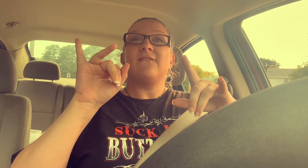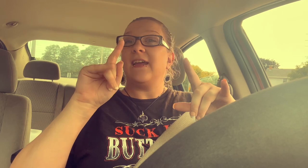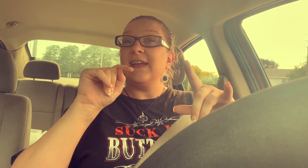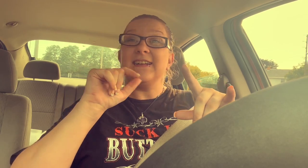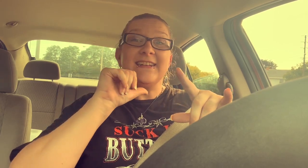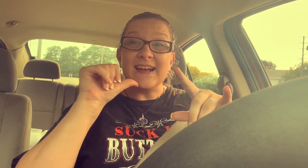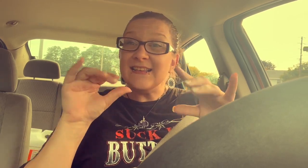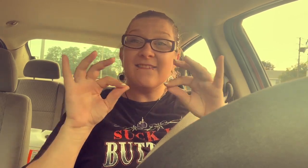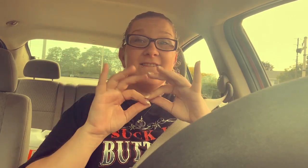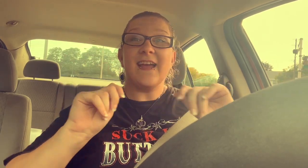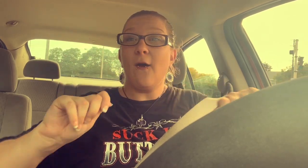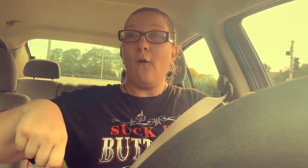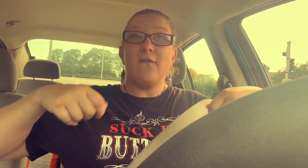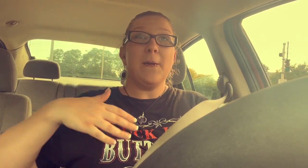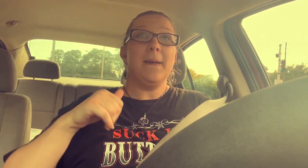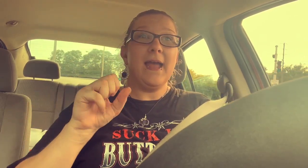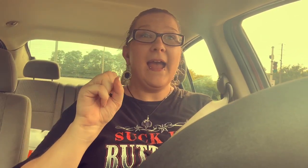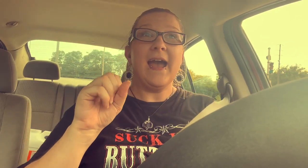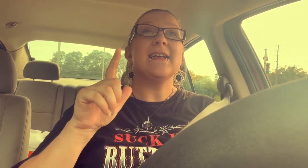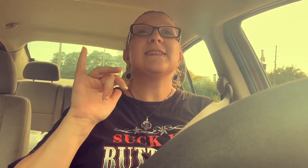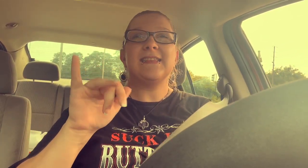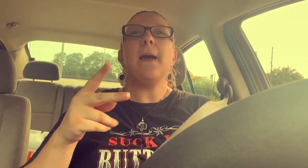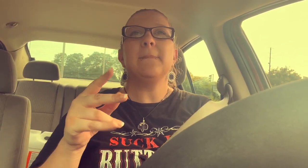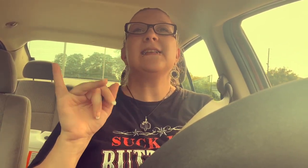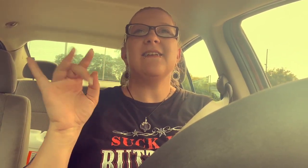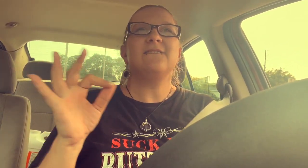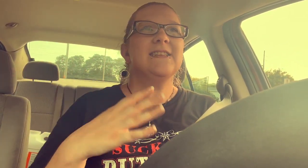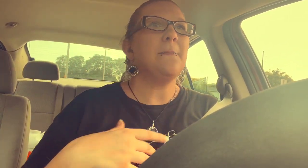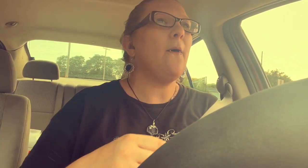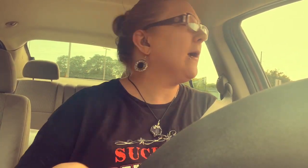it doesn't fit over my ass, that means it fits my waist.